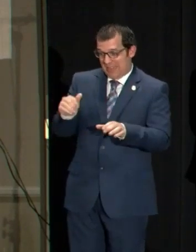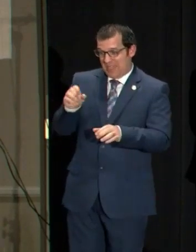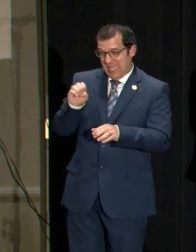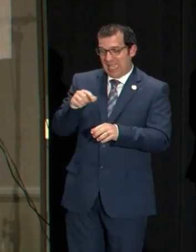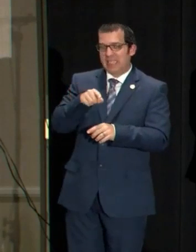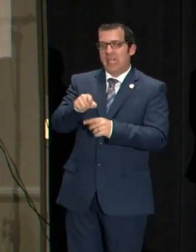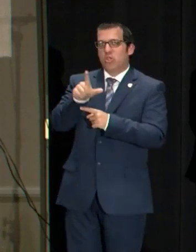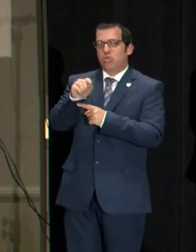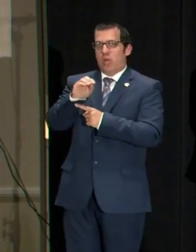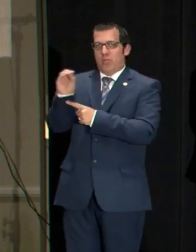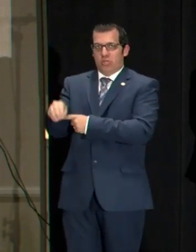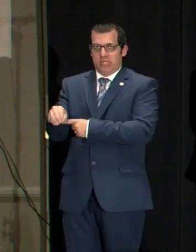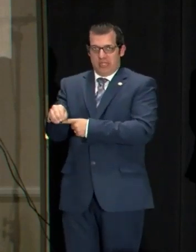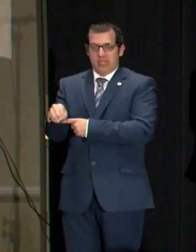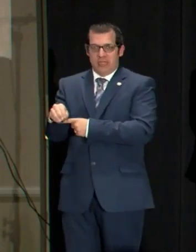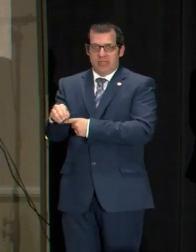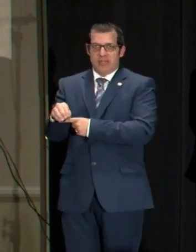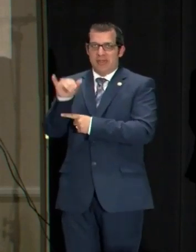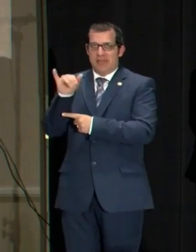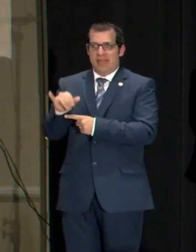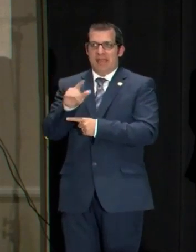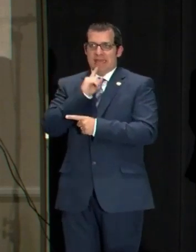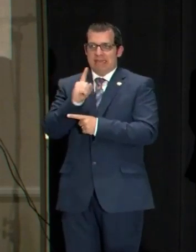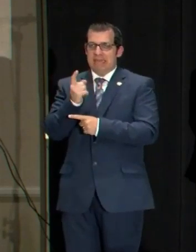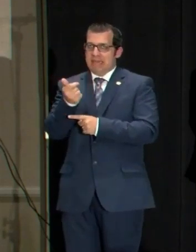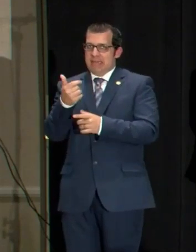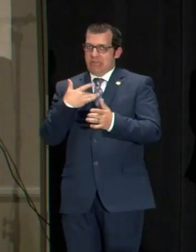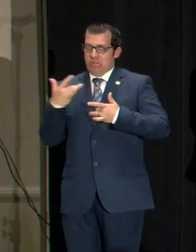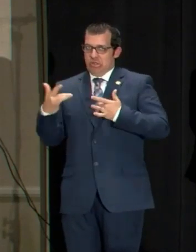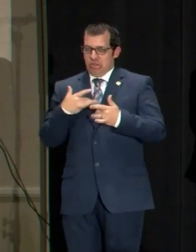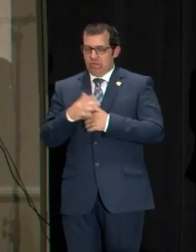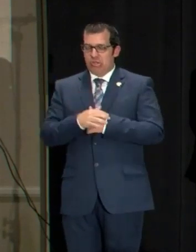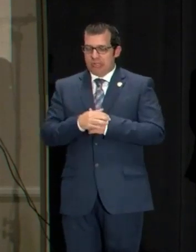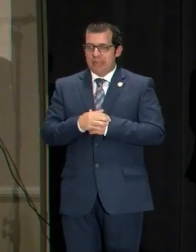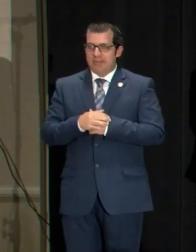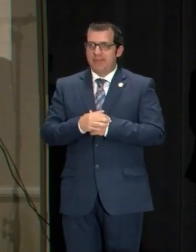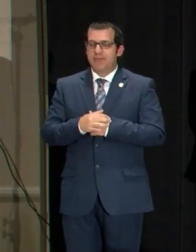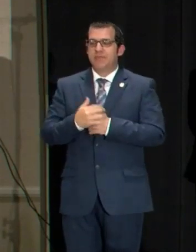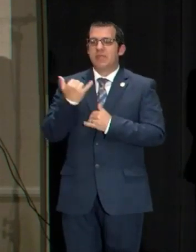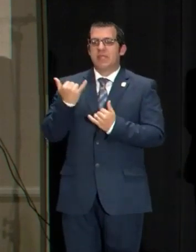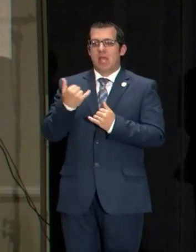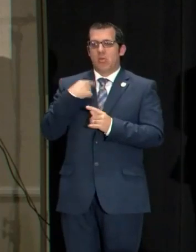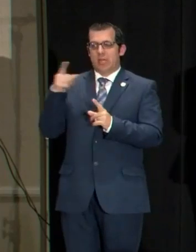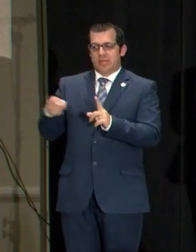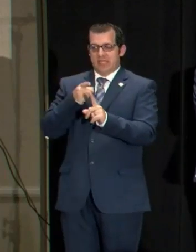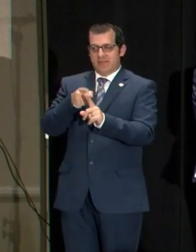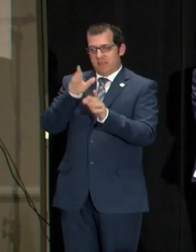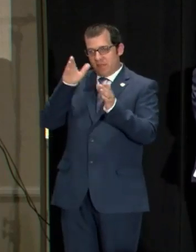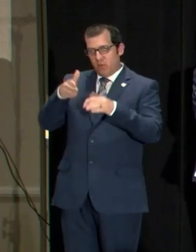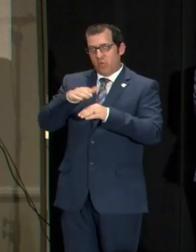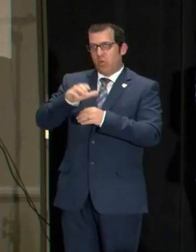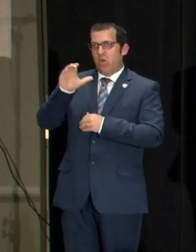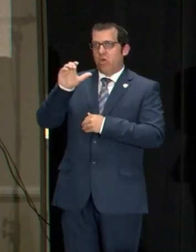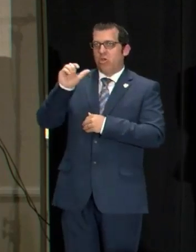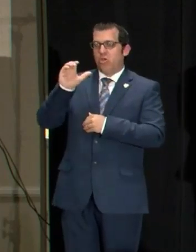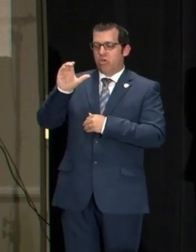20%. So that's certainly a concern. Turning specifically to Craighead